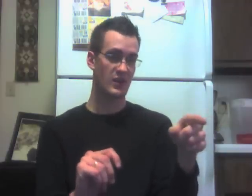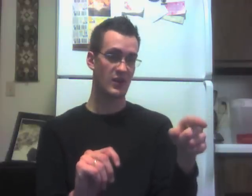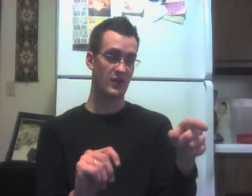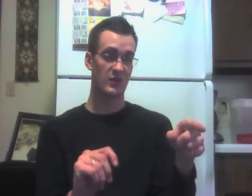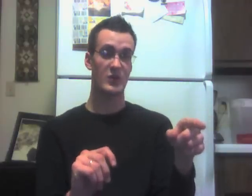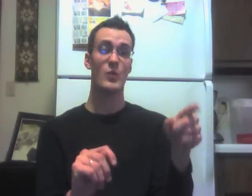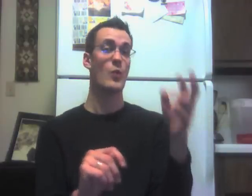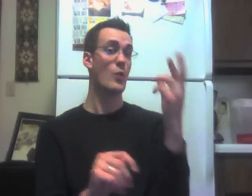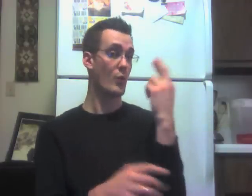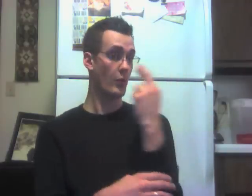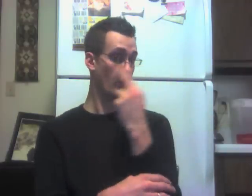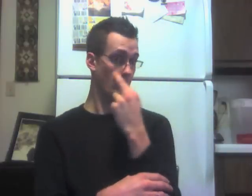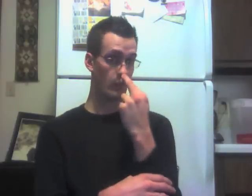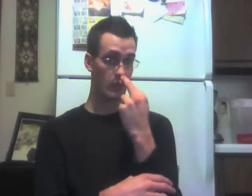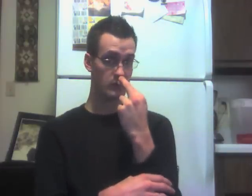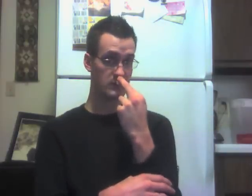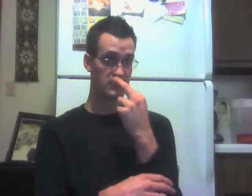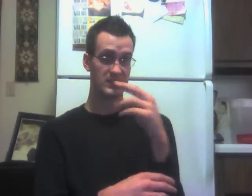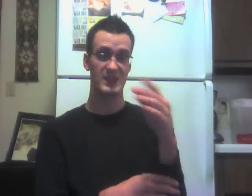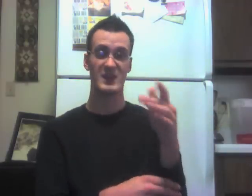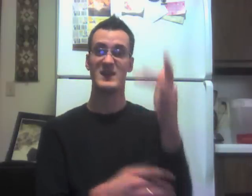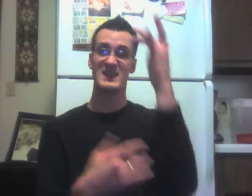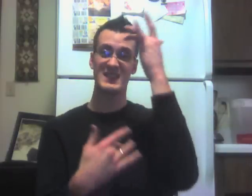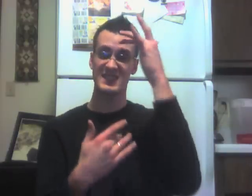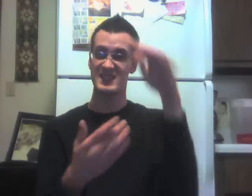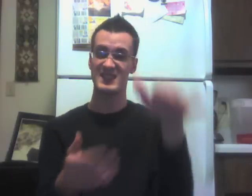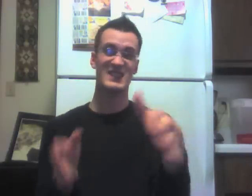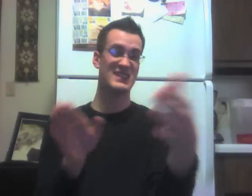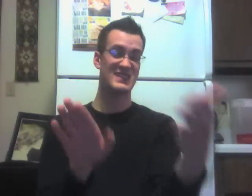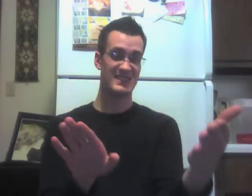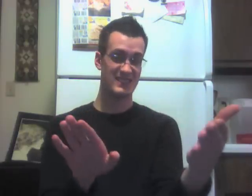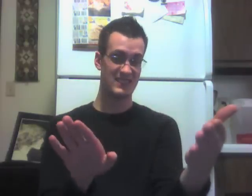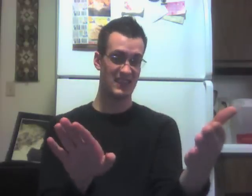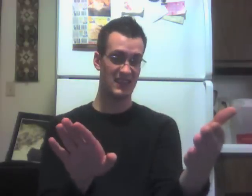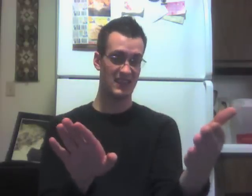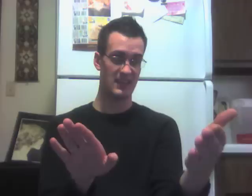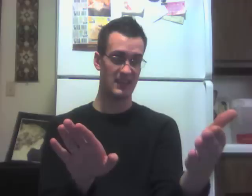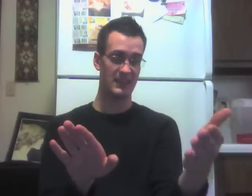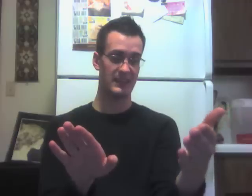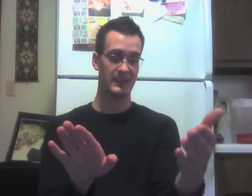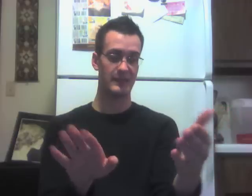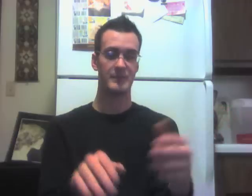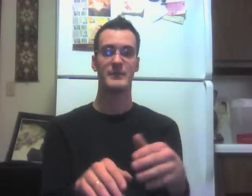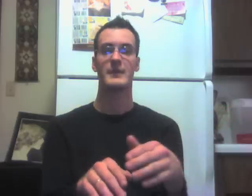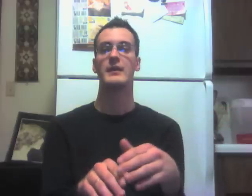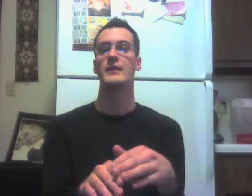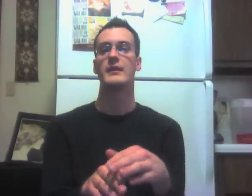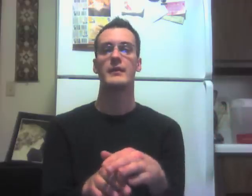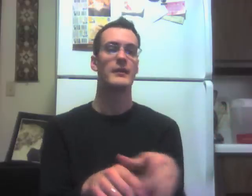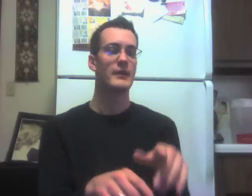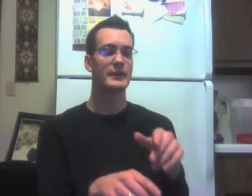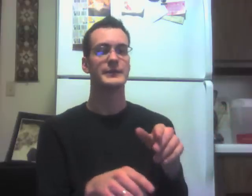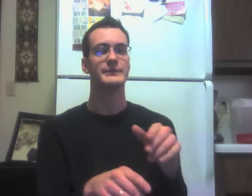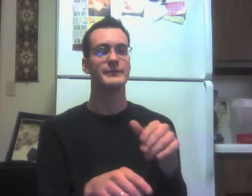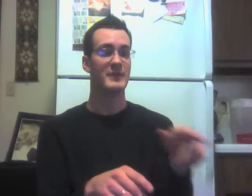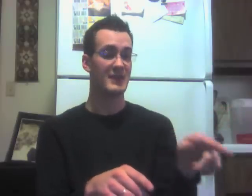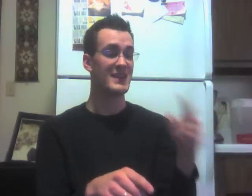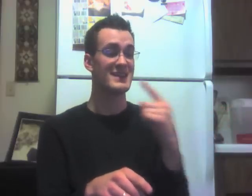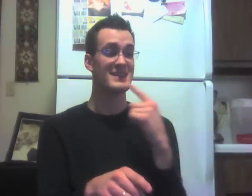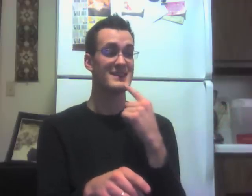you believe that rose bushes are not hardy. This is simply not true. Most of the